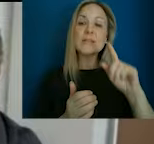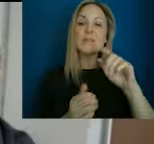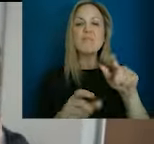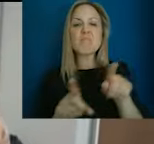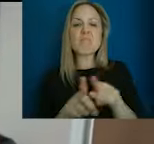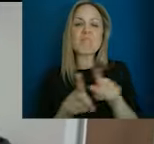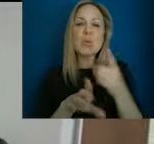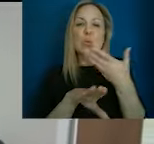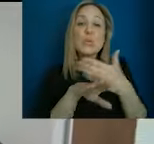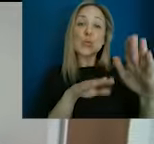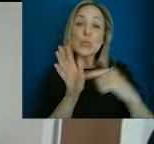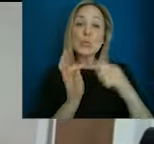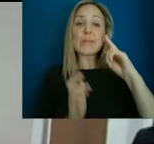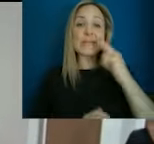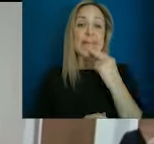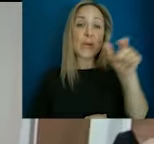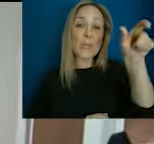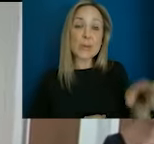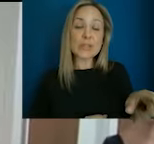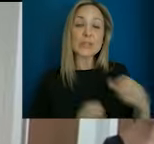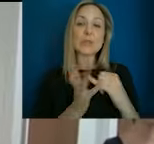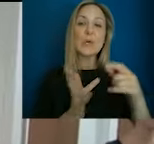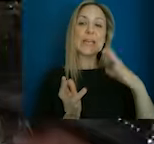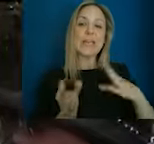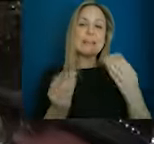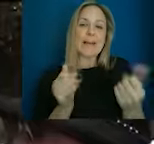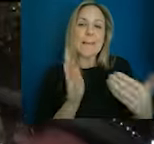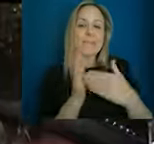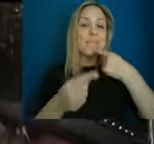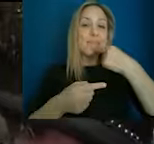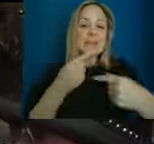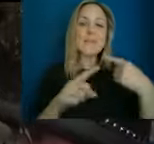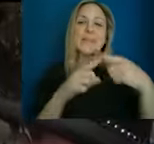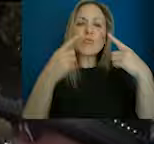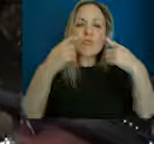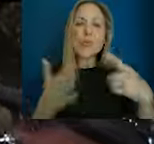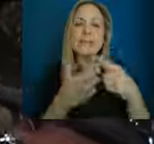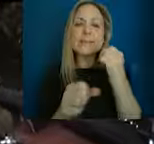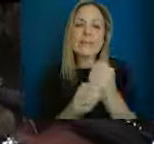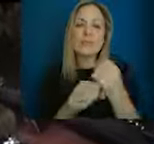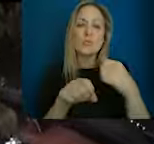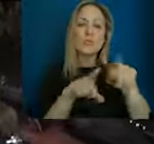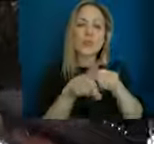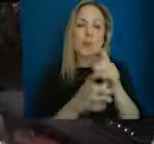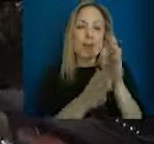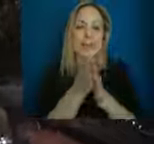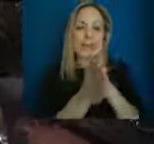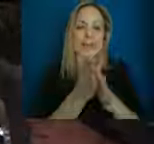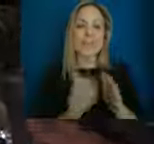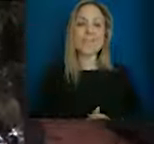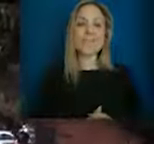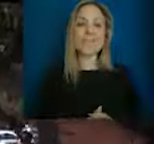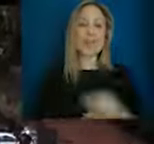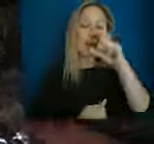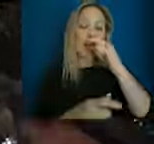require some explanation and demonstration for them to learn the meaning. Discuss the concepts and relevant signs to be used at